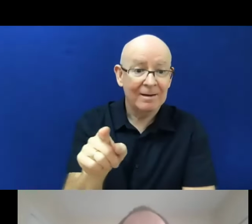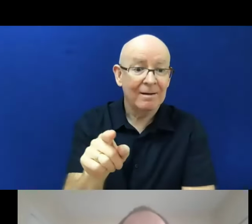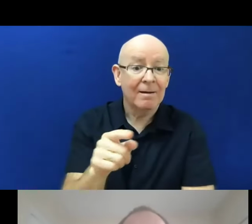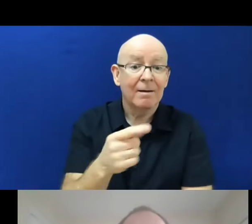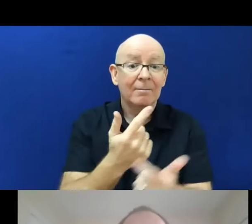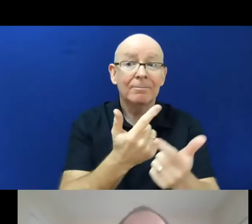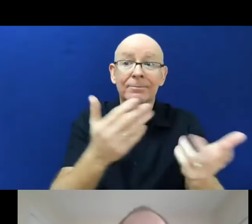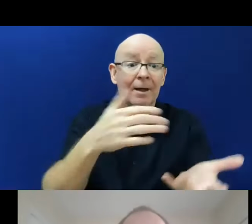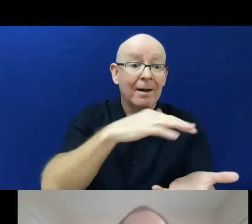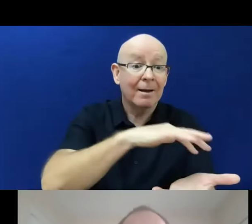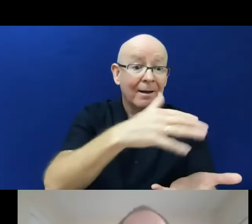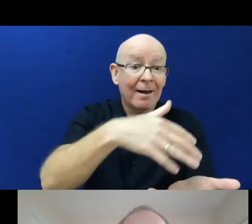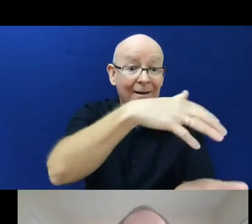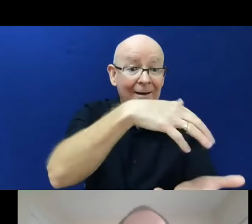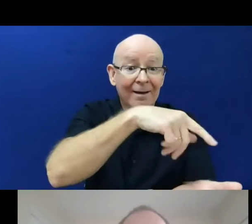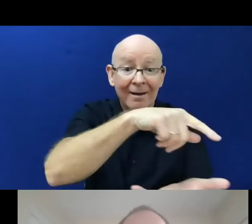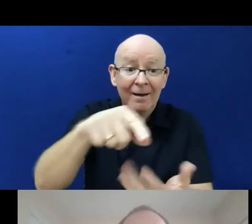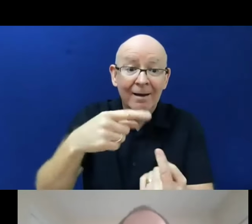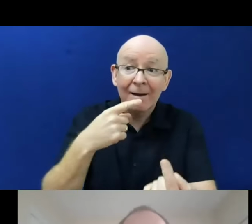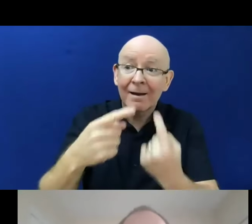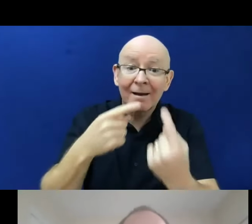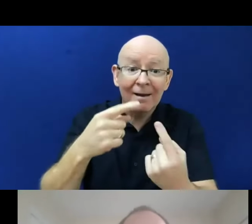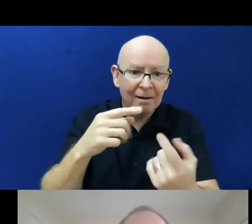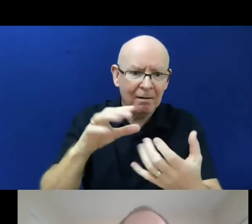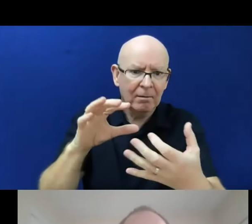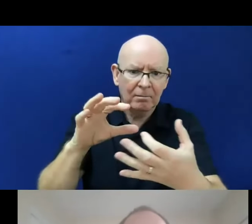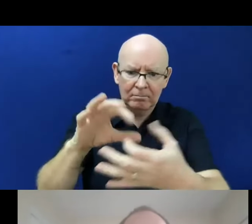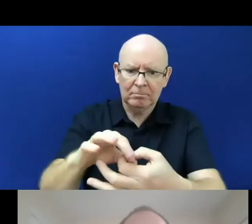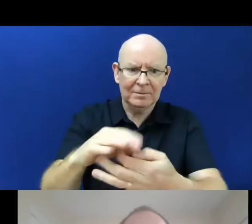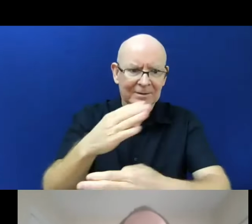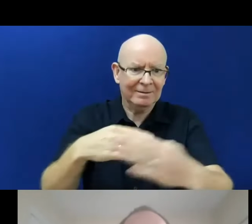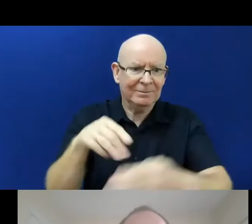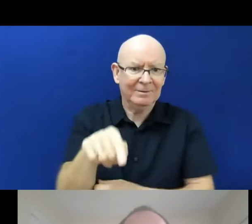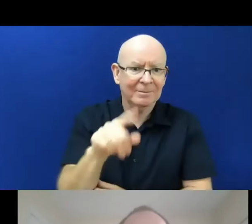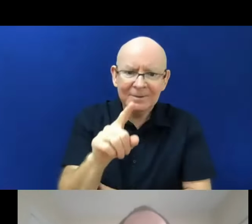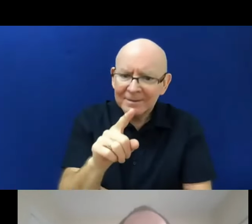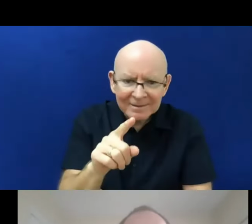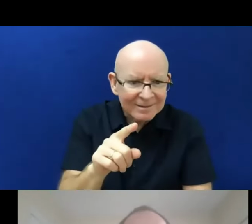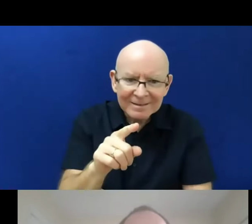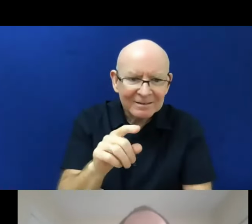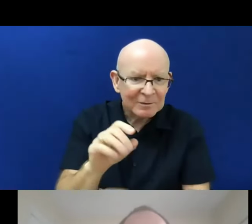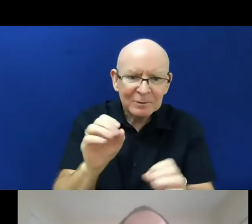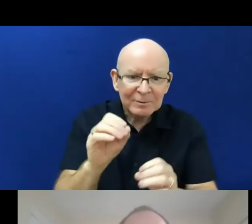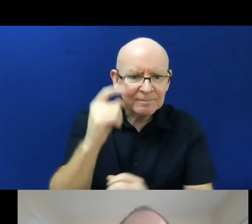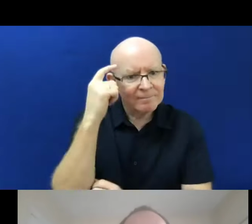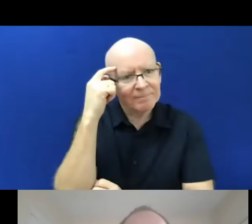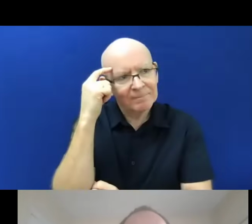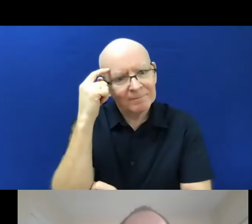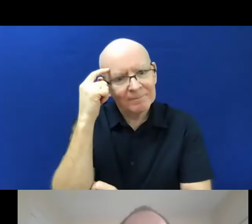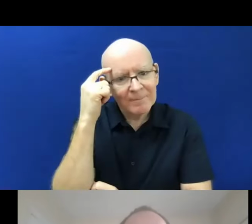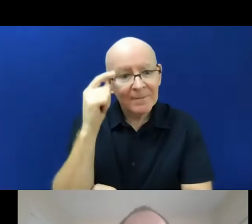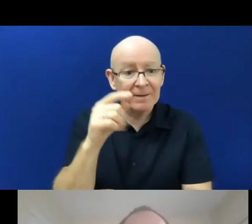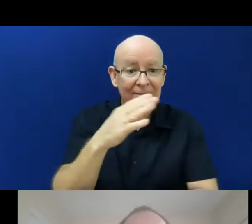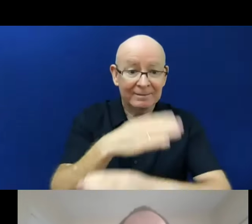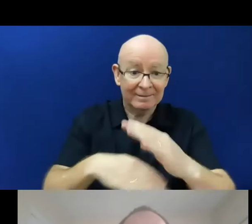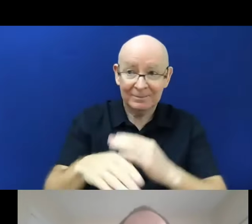perspective how disabled people experience daily life or how they experience the services which are provided to